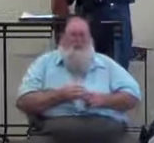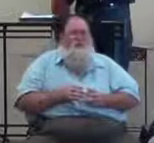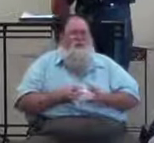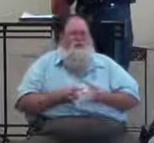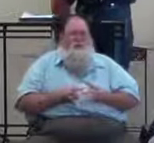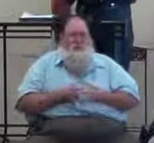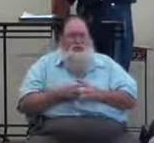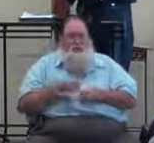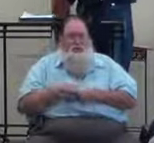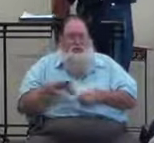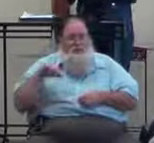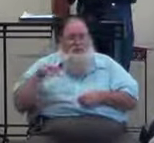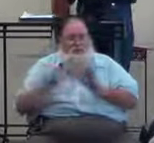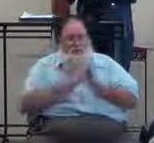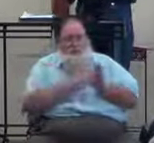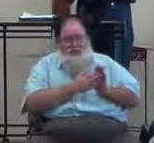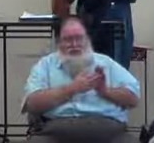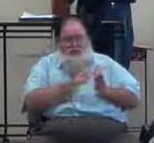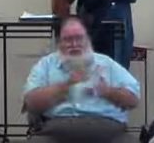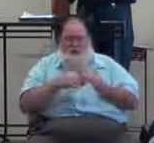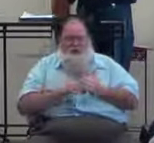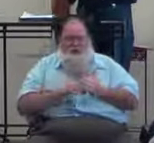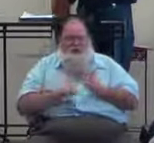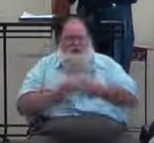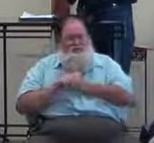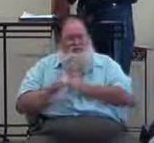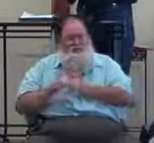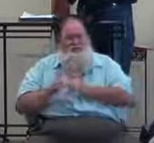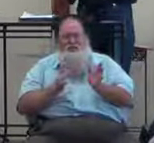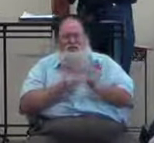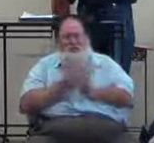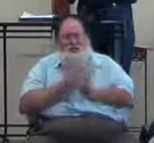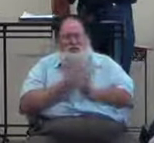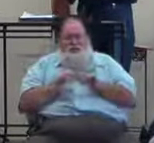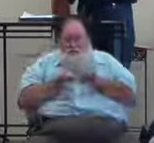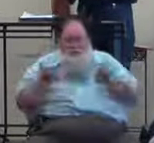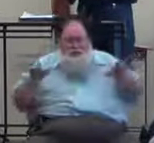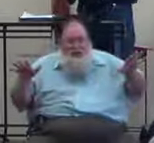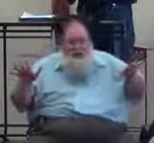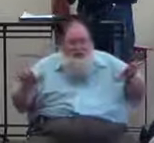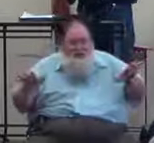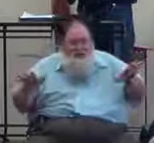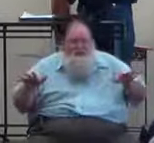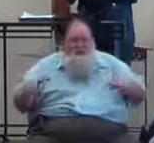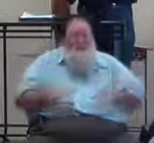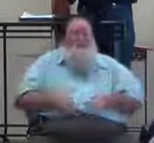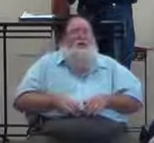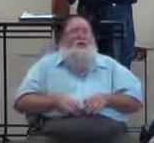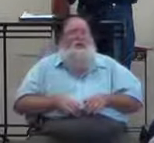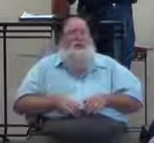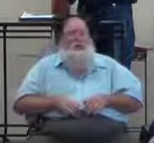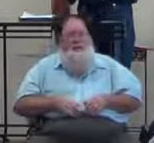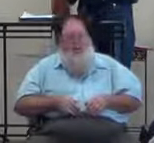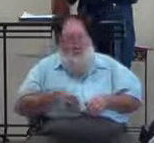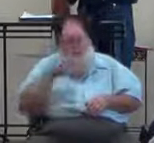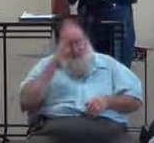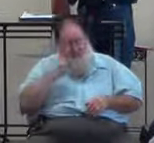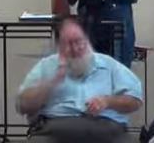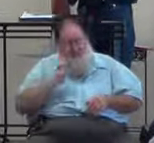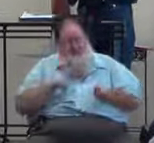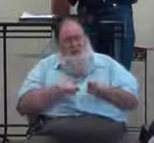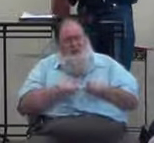scattered throughout Judea and Samaria. Godly men buried Stephen and mourned